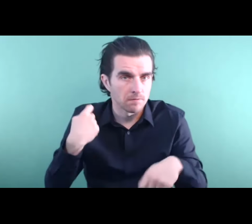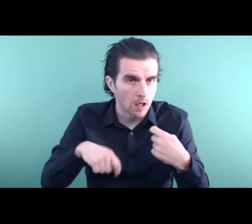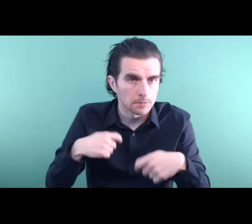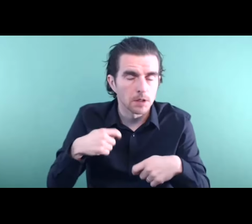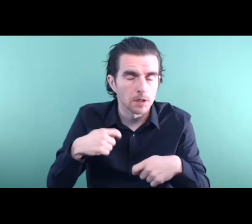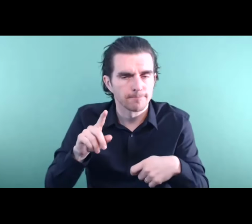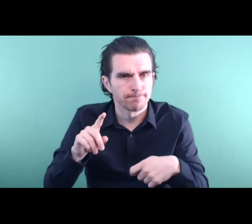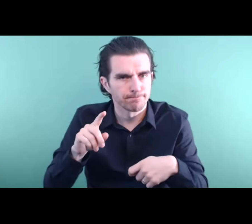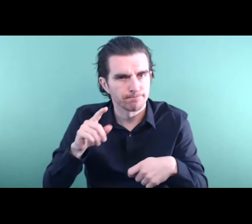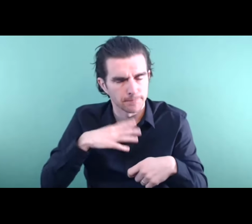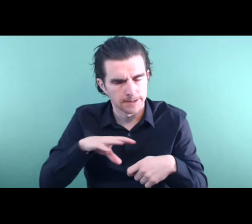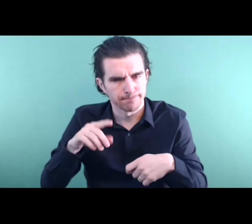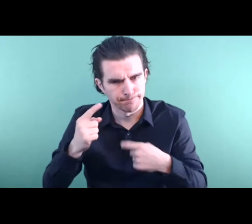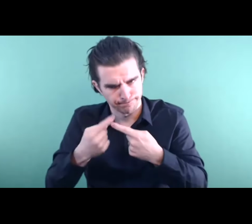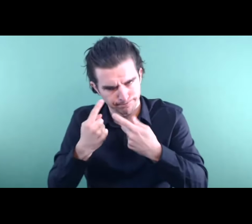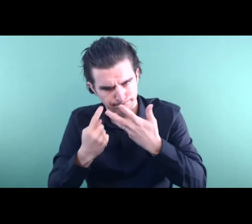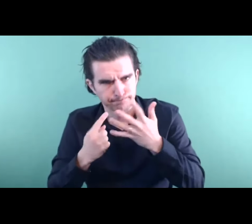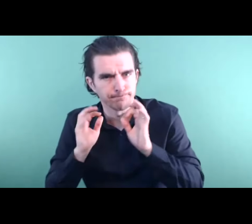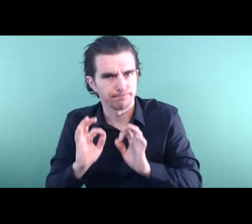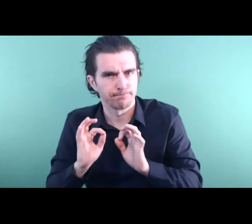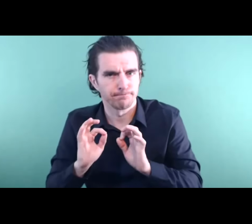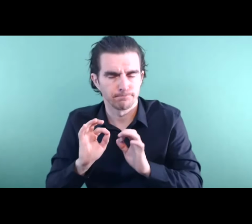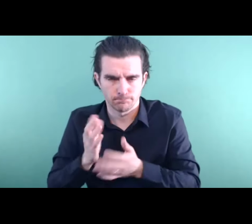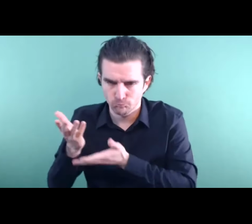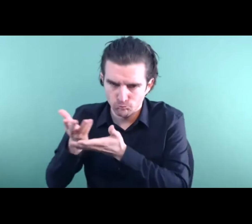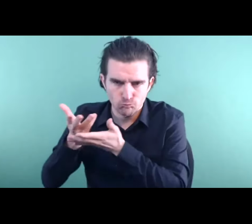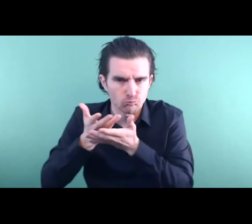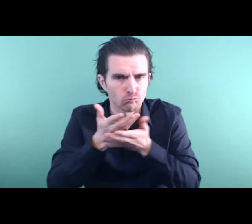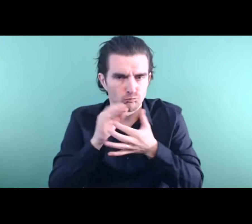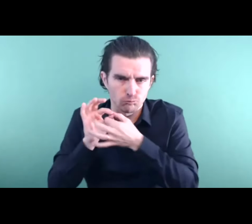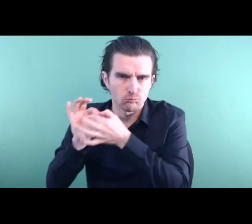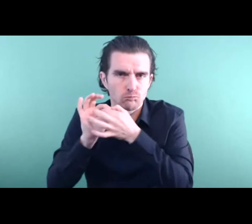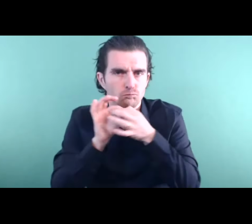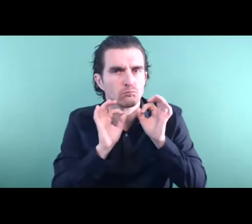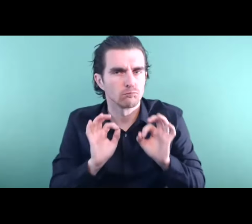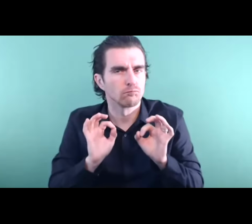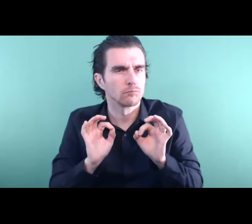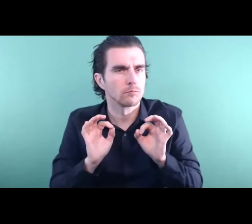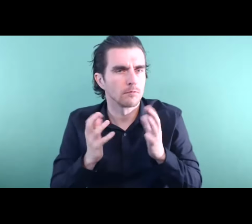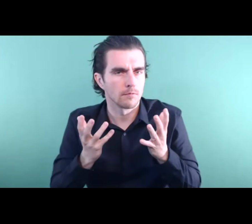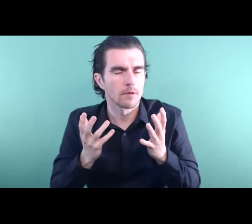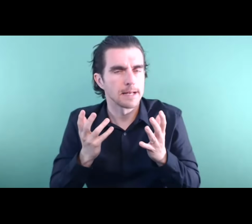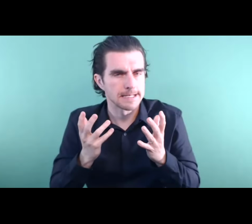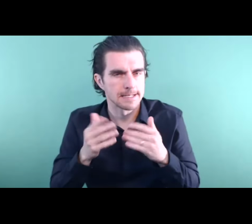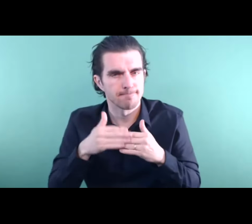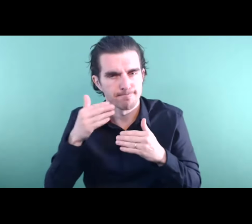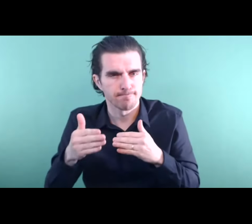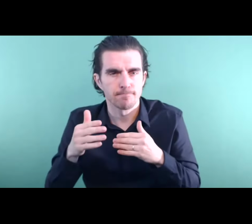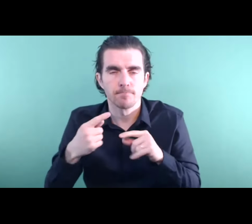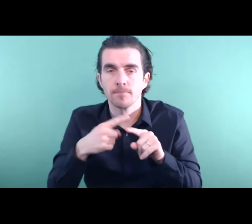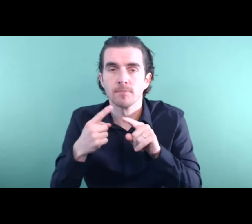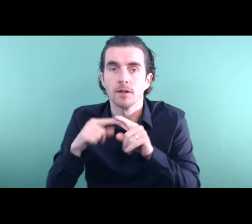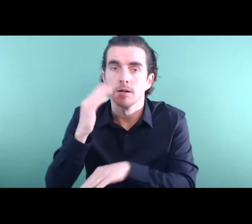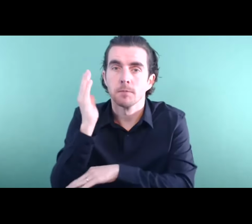I think often academic researchers approach people who are working in government in a way where they're trying